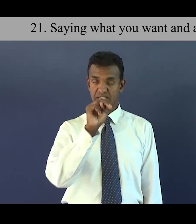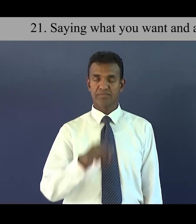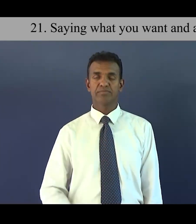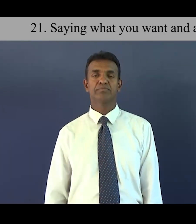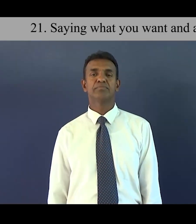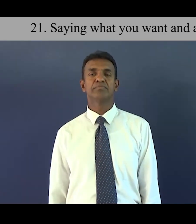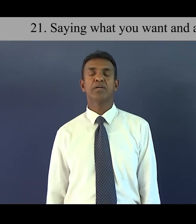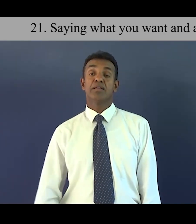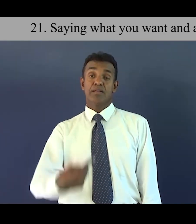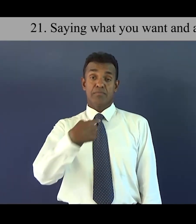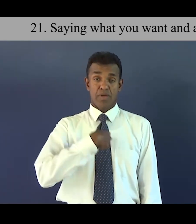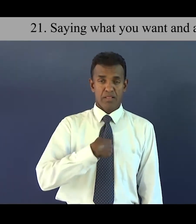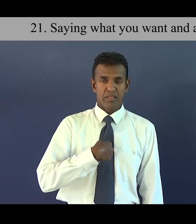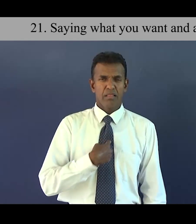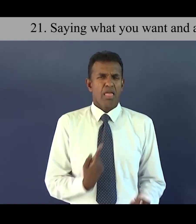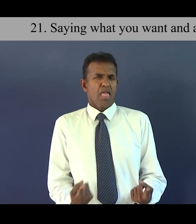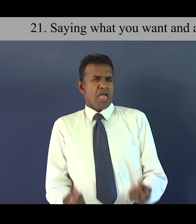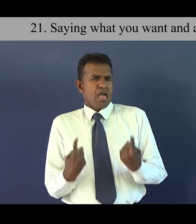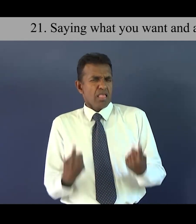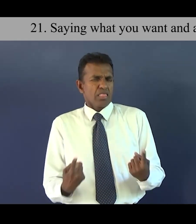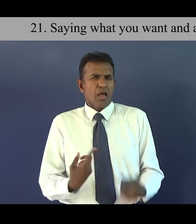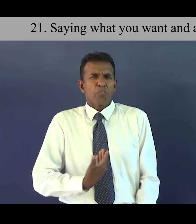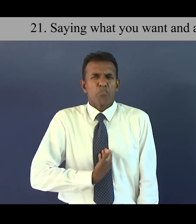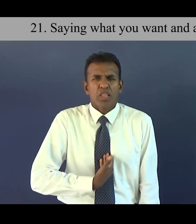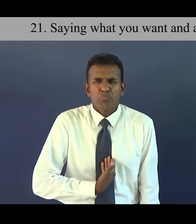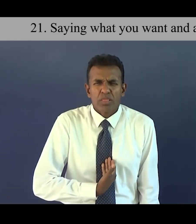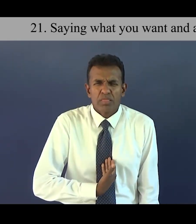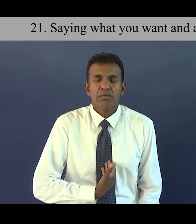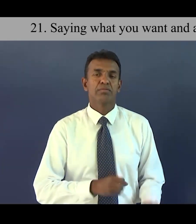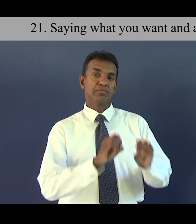Saying what you want and access to information.